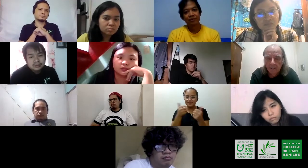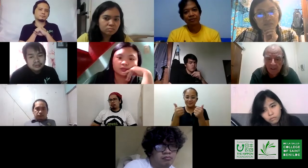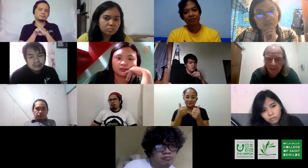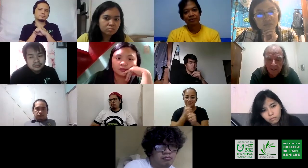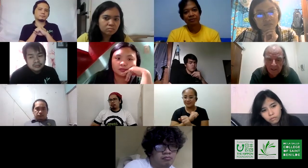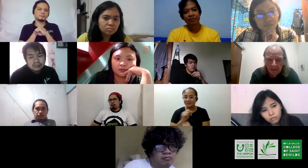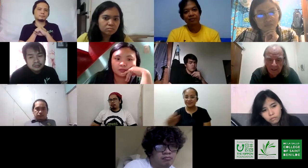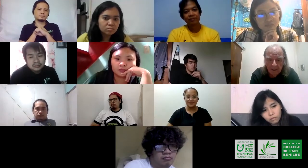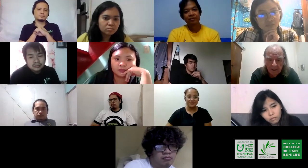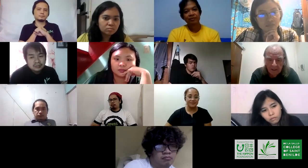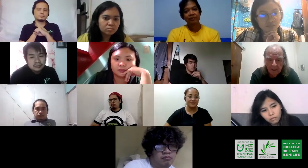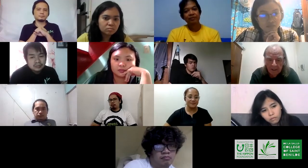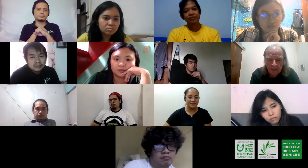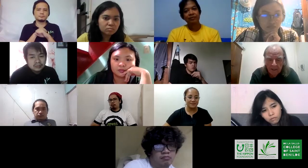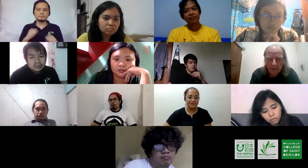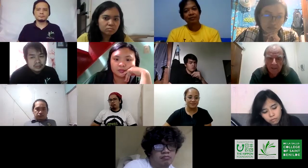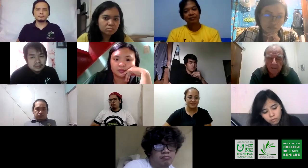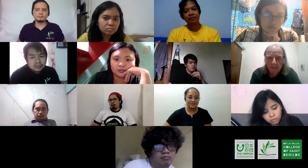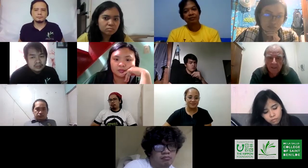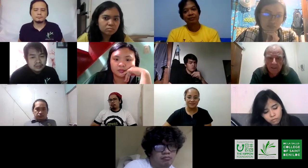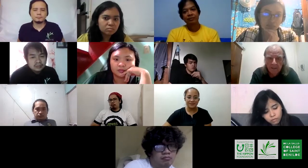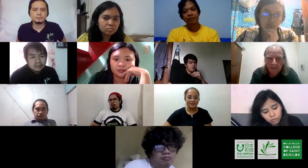Okay.